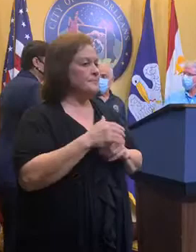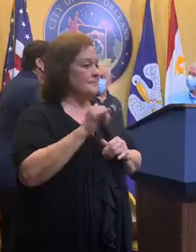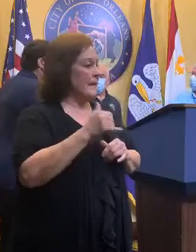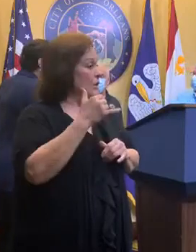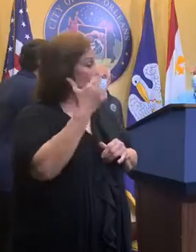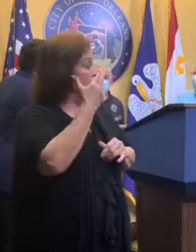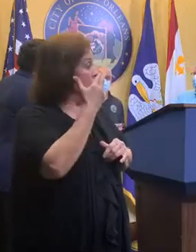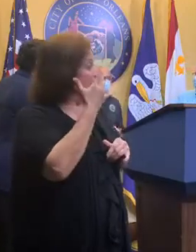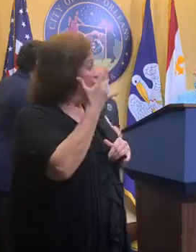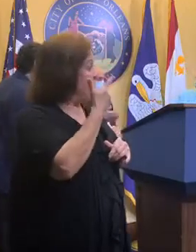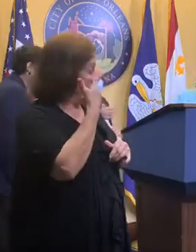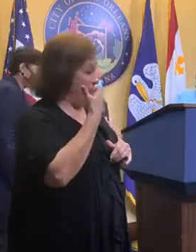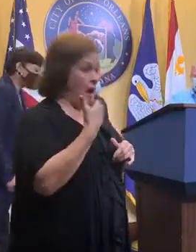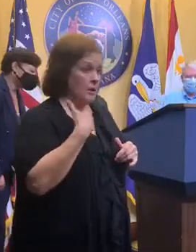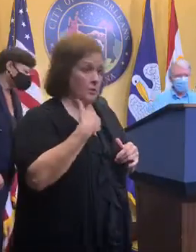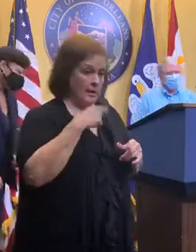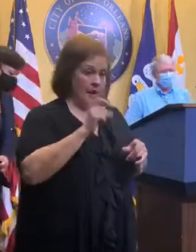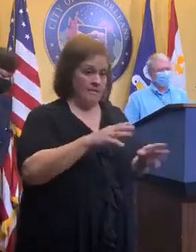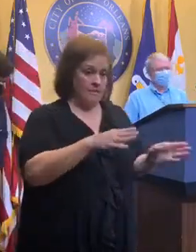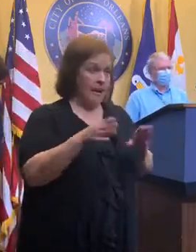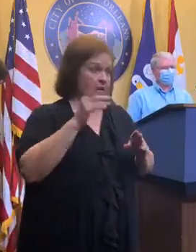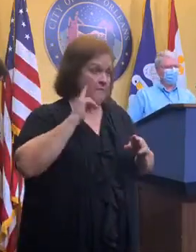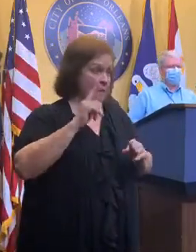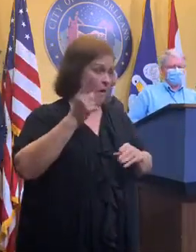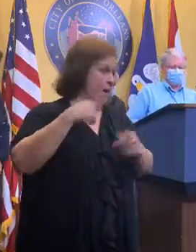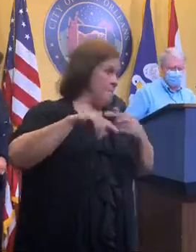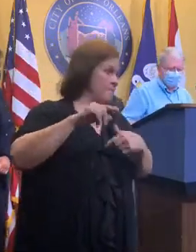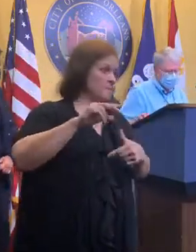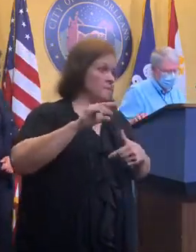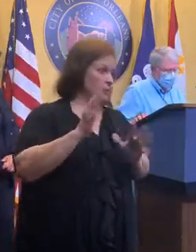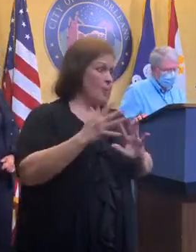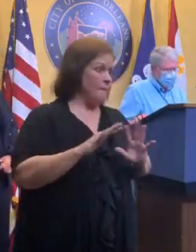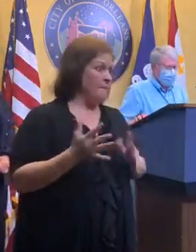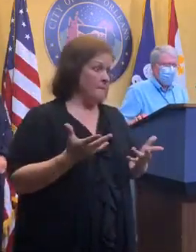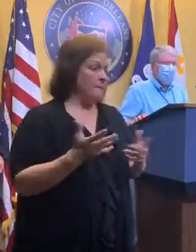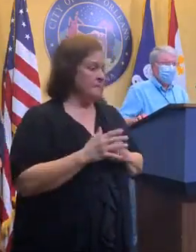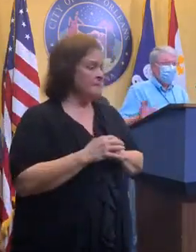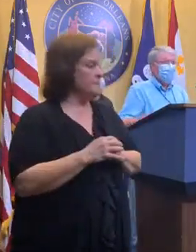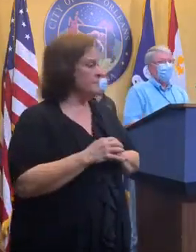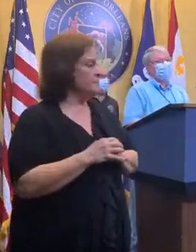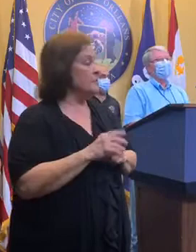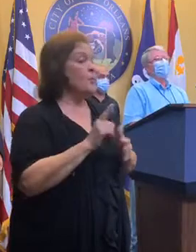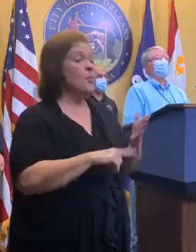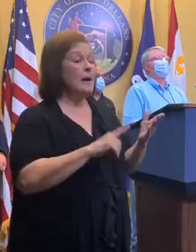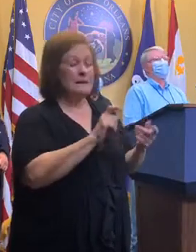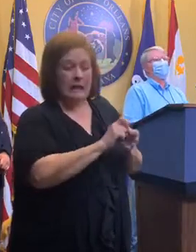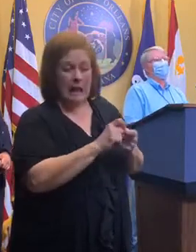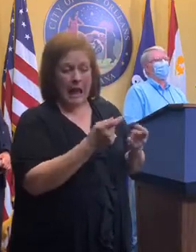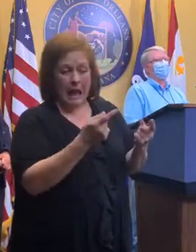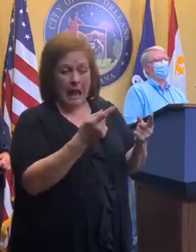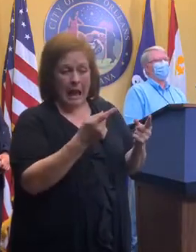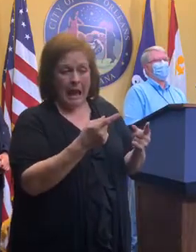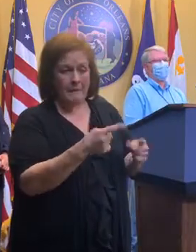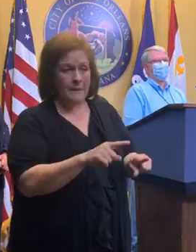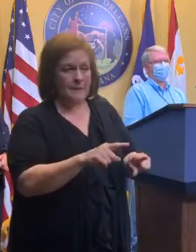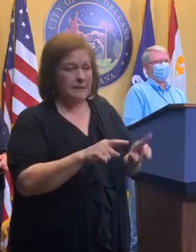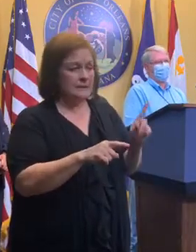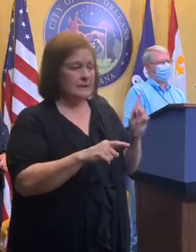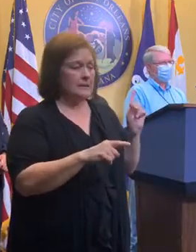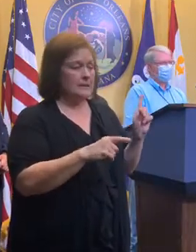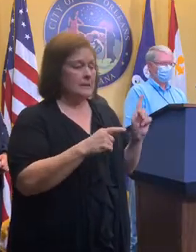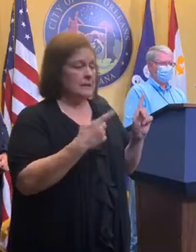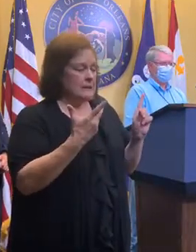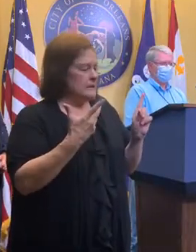for what's coming our way. That's correct. And so, exactly what happened, as Hassan